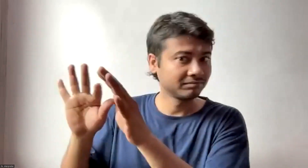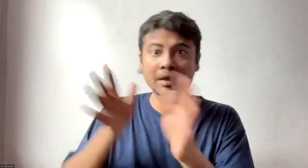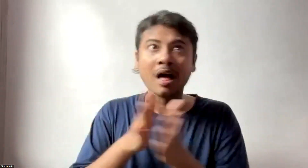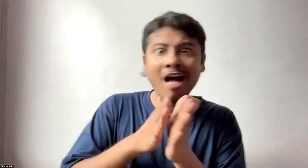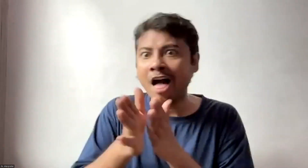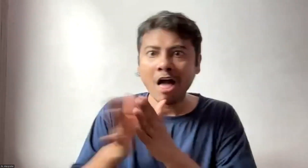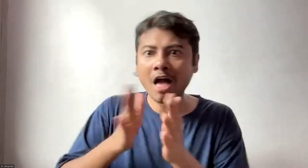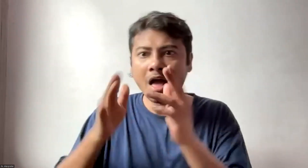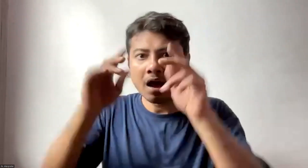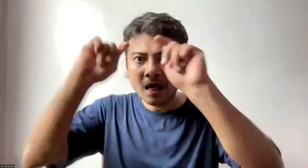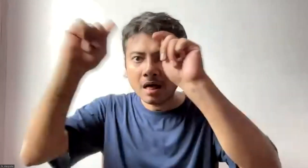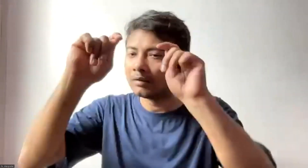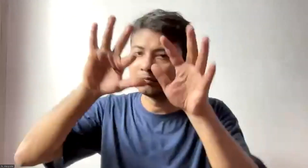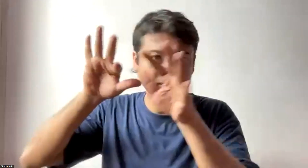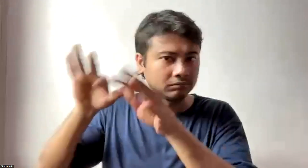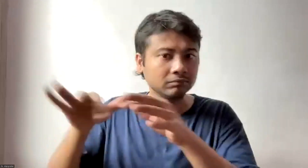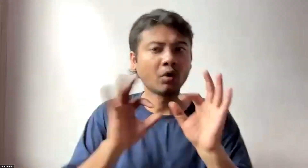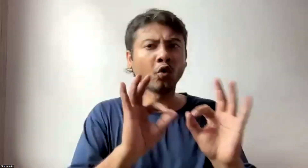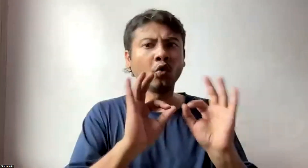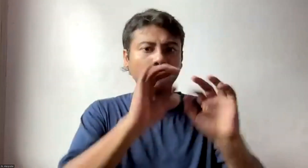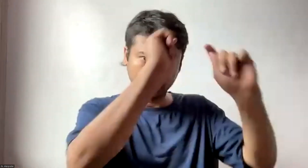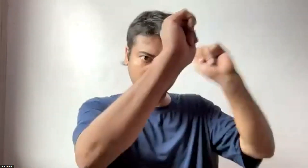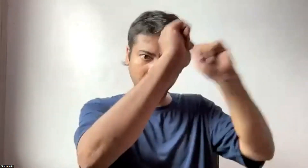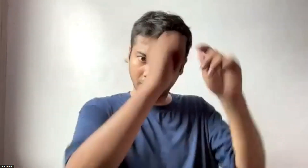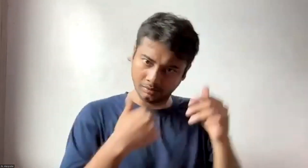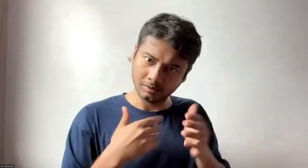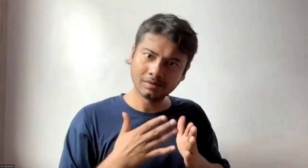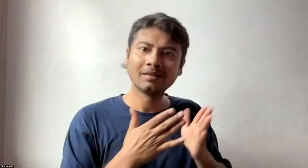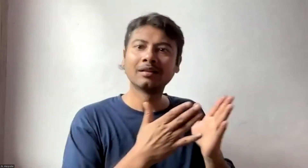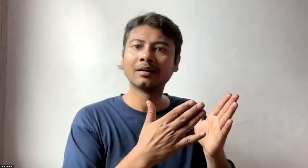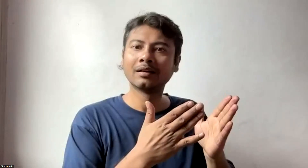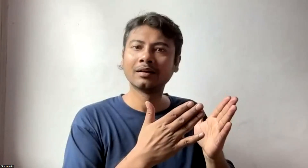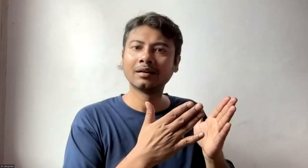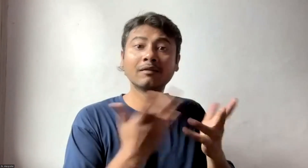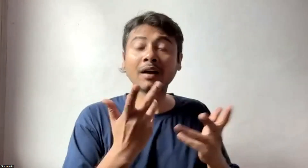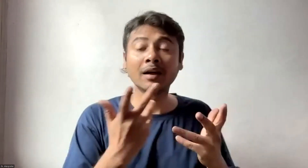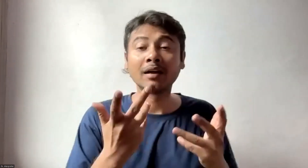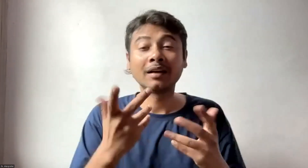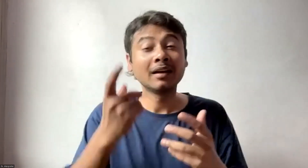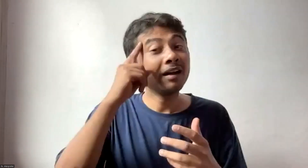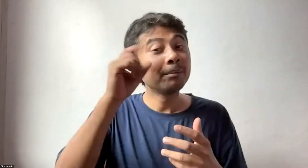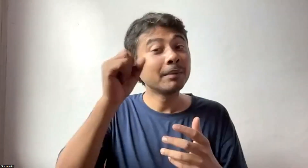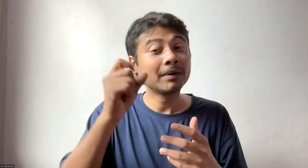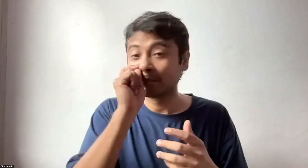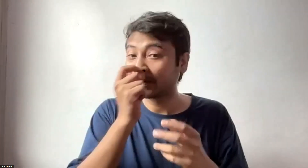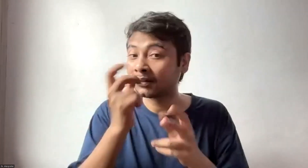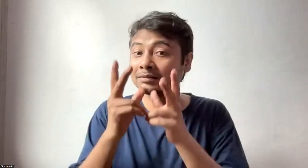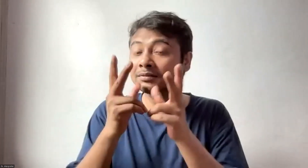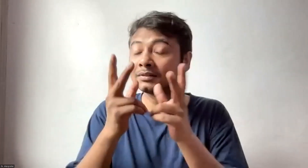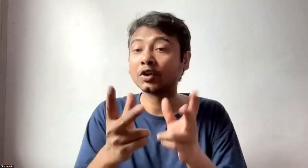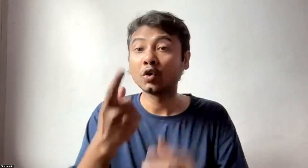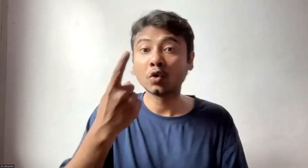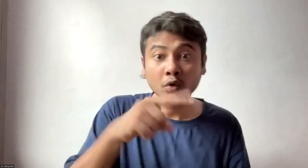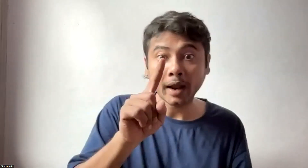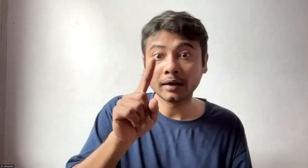person in mode of goodness understands between difference between good and bad. So the mom, if you stop